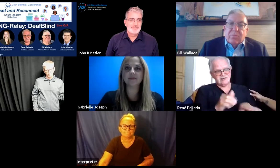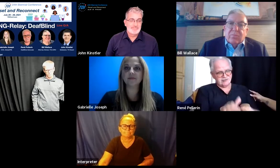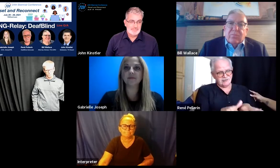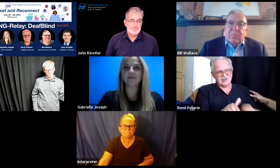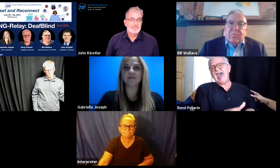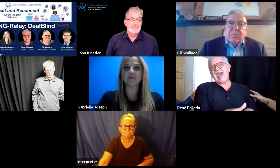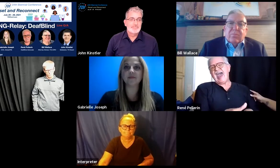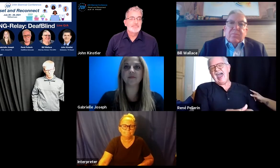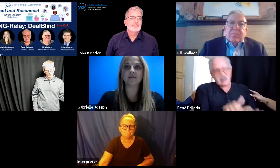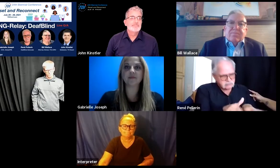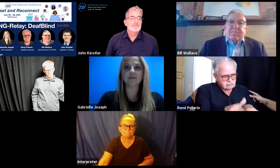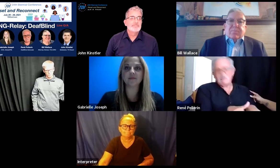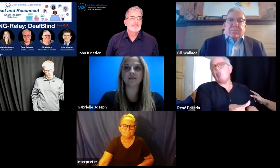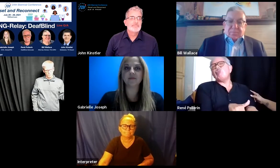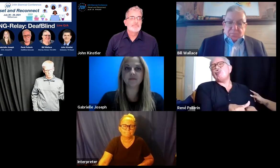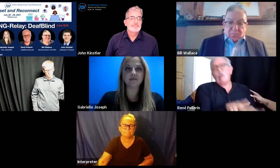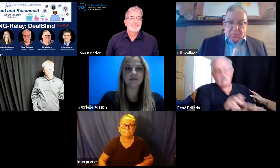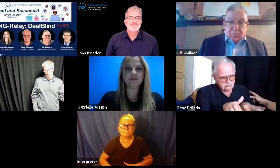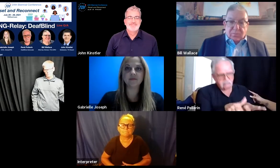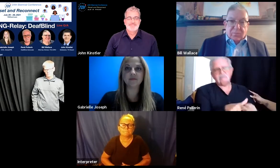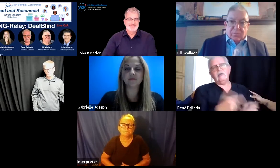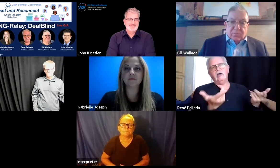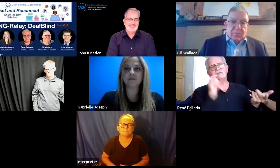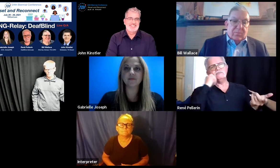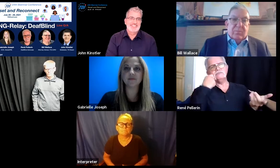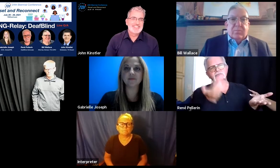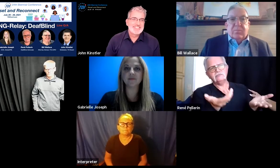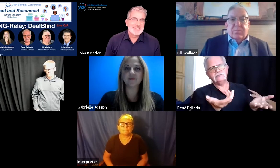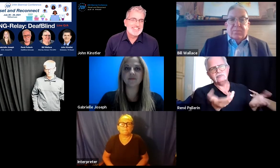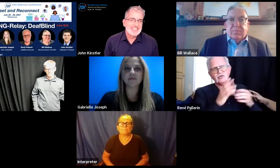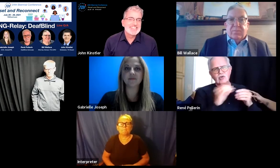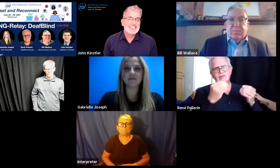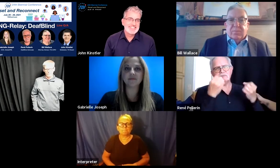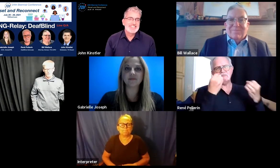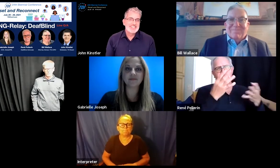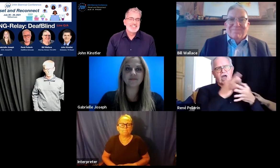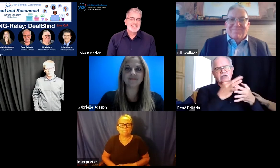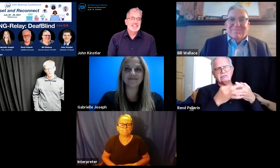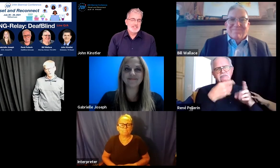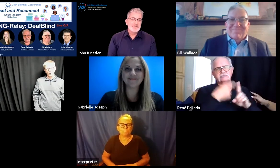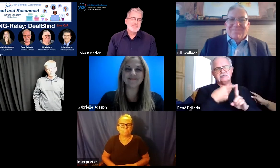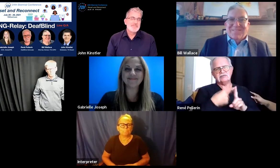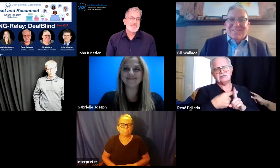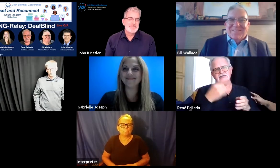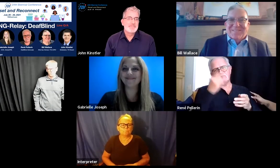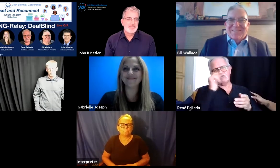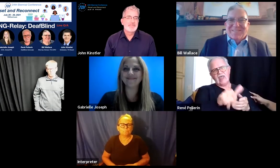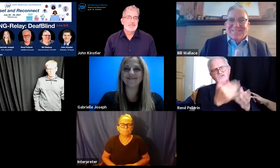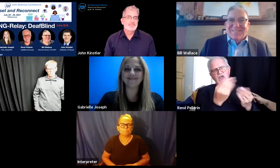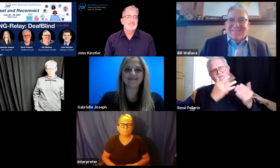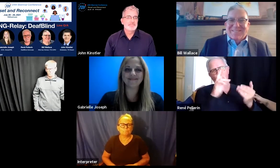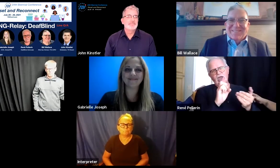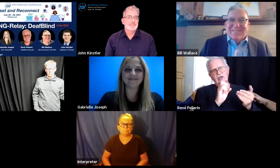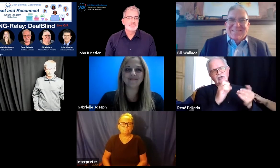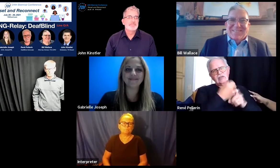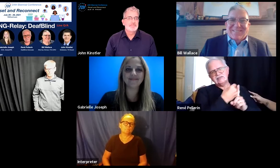seeing a picture there through the video, and they could laugh, they can make funny faces, they can show their emotions as well as type the information. It's great. So